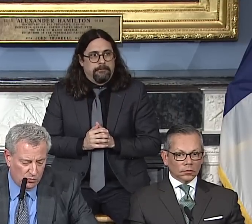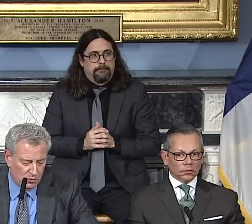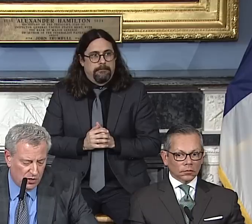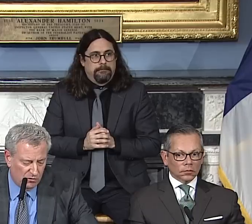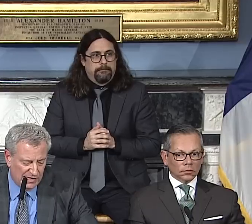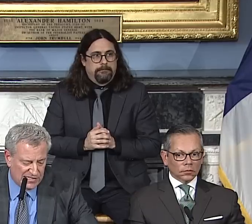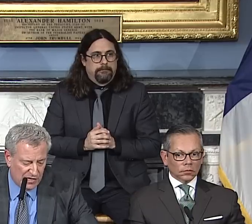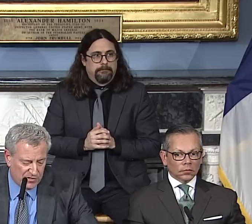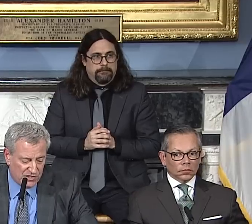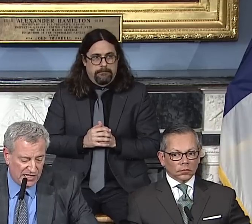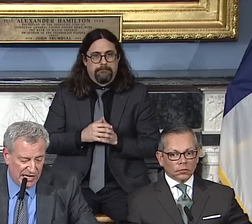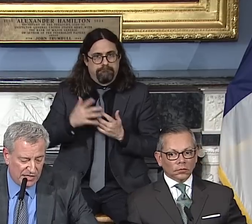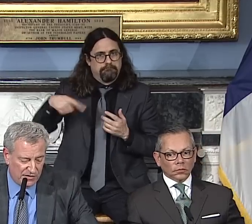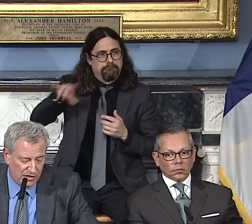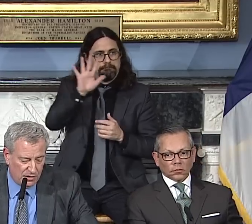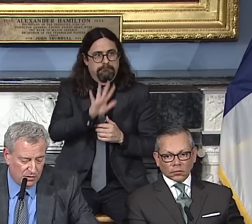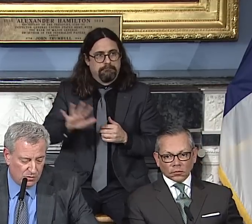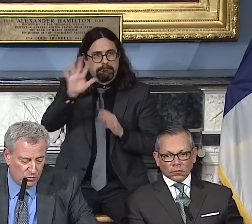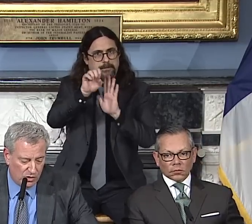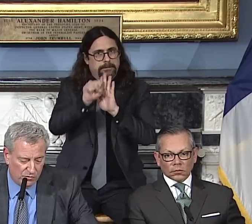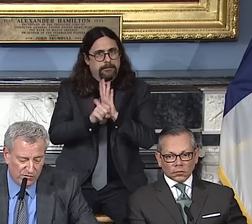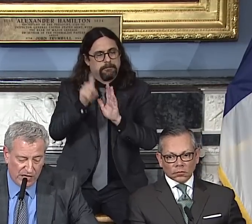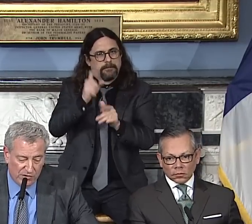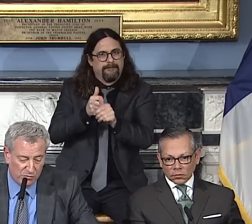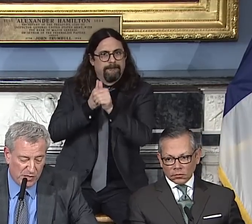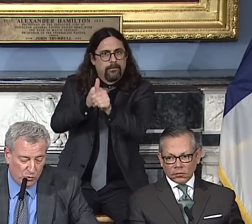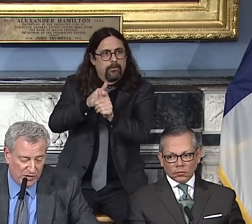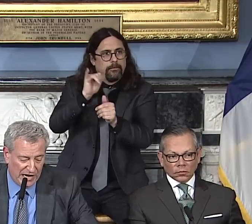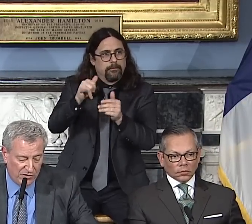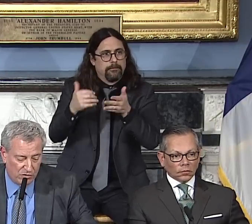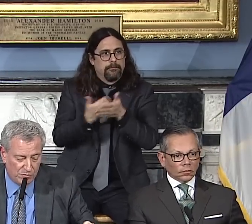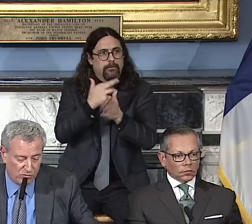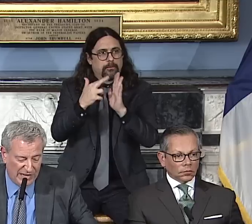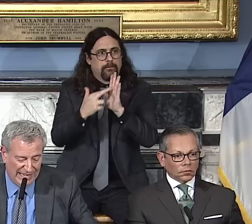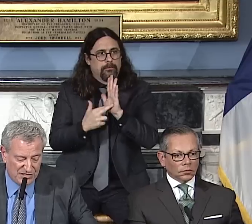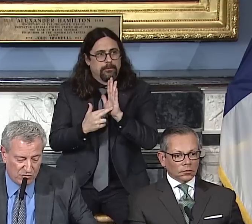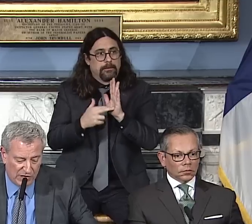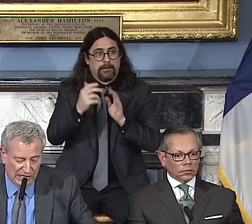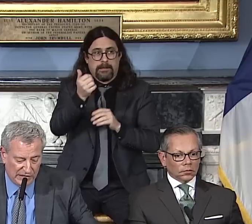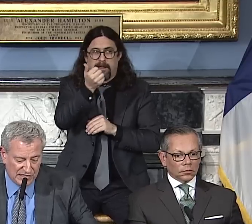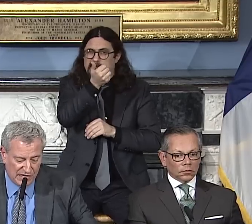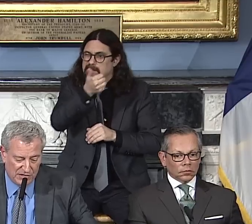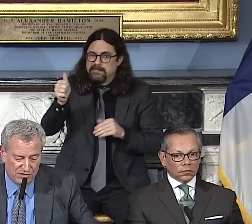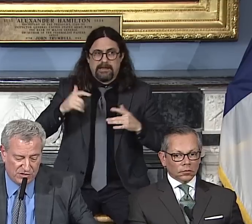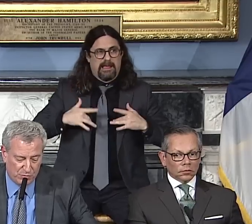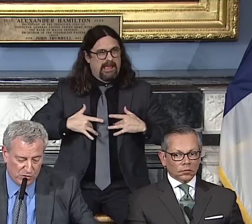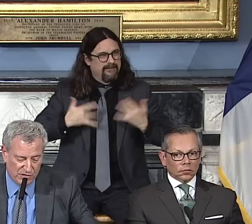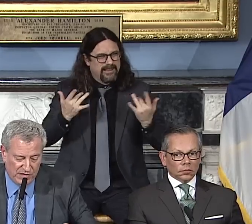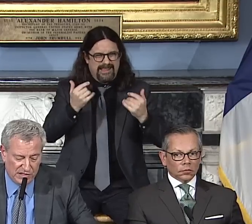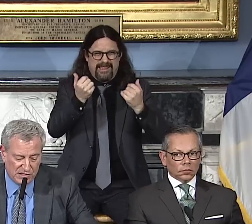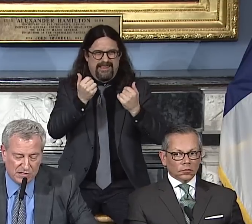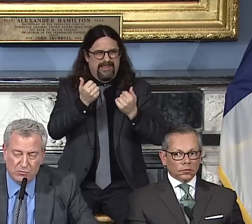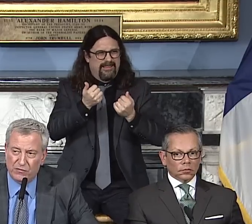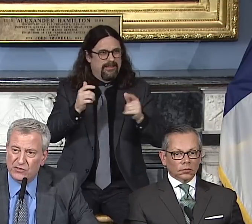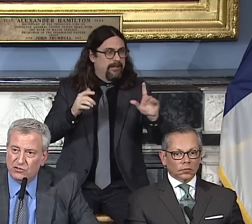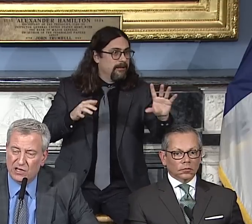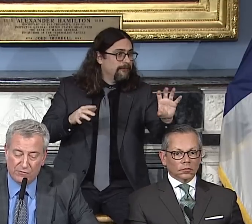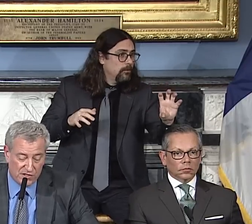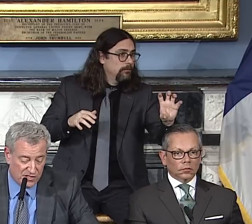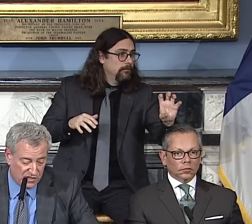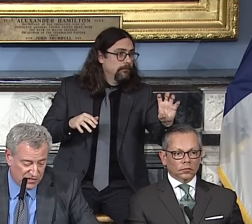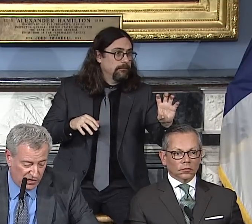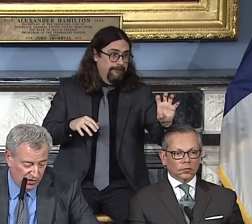rule. Relates obviously to anything where over 500 people would gather, parades, rallies, concerts, sports events,